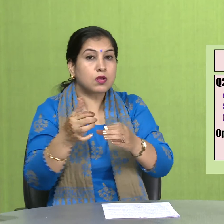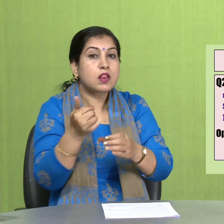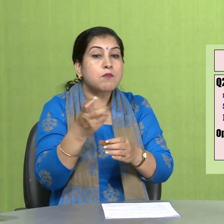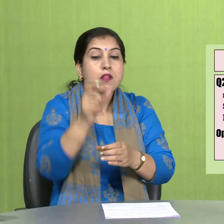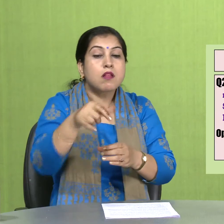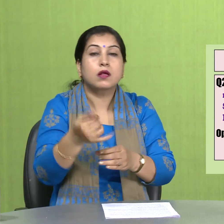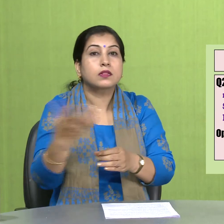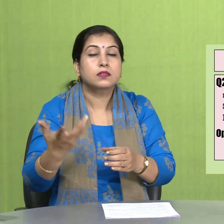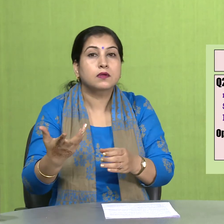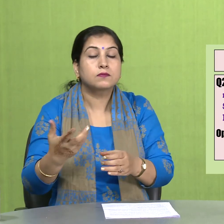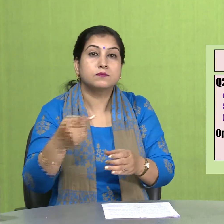In this you have 4 options.